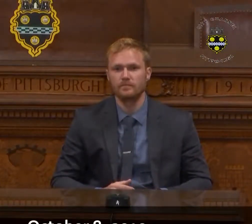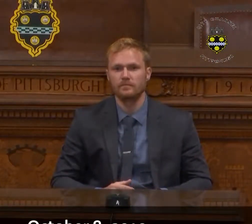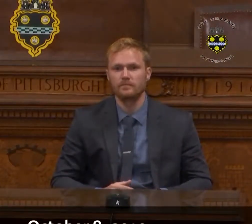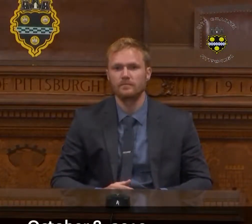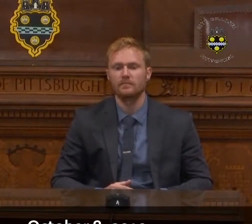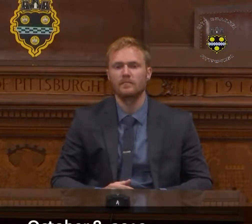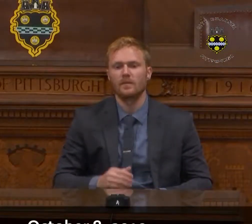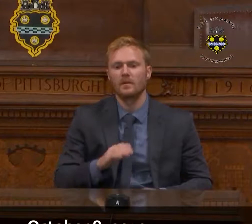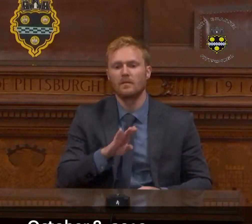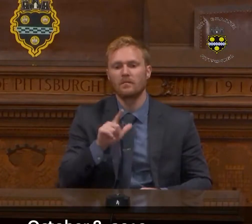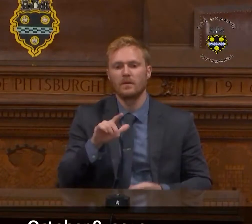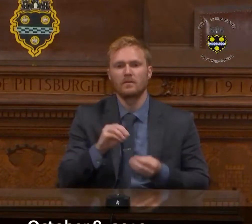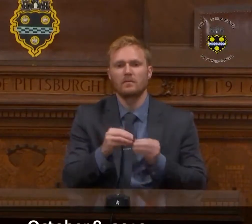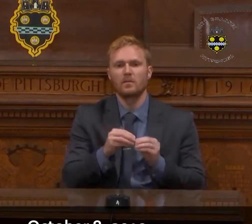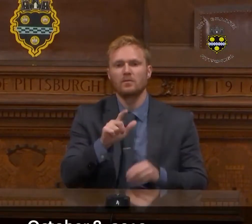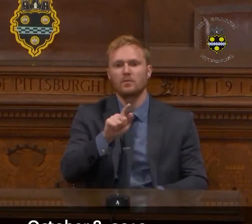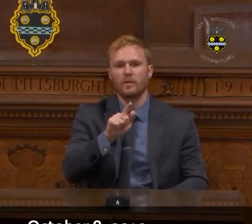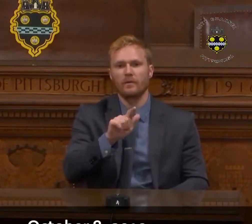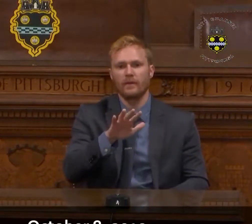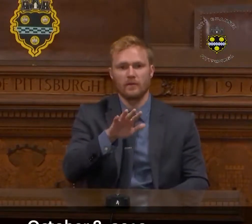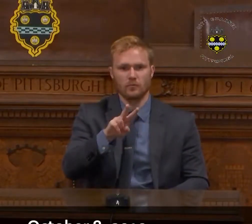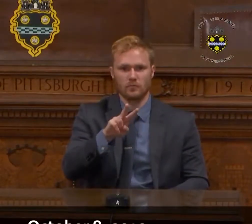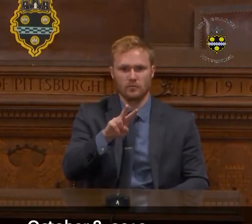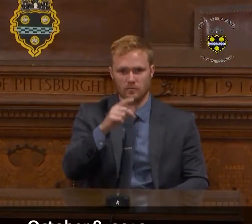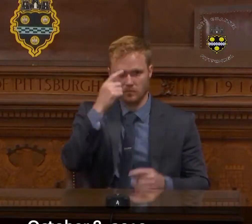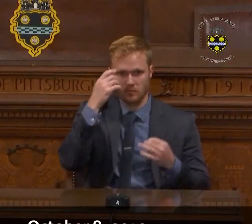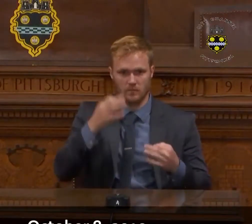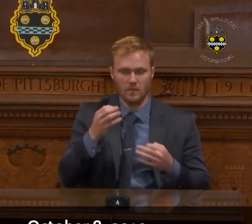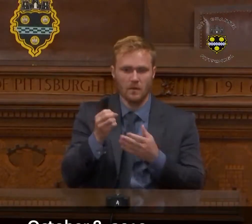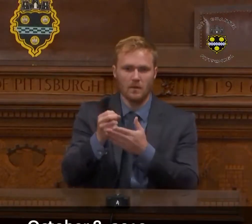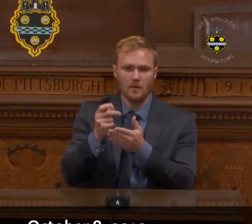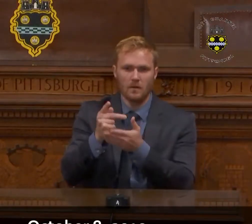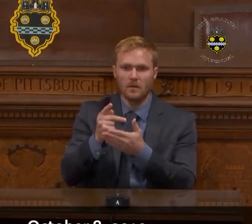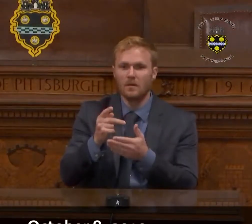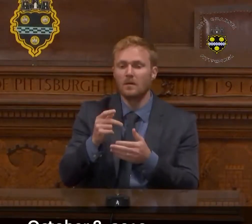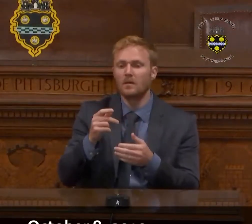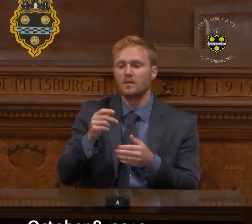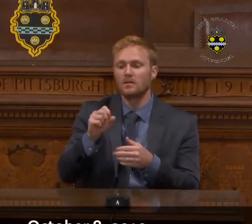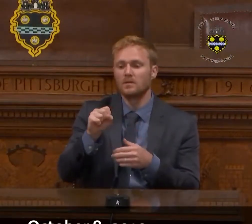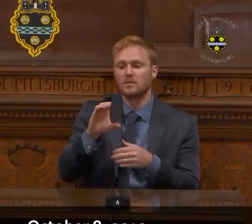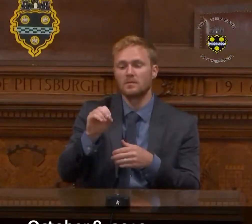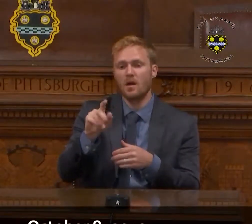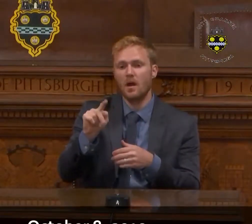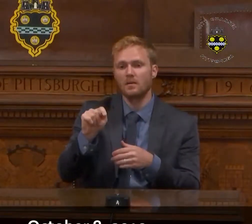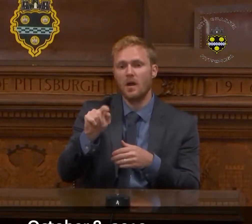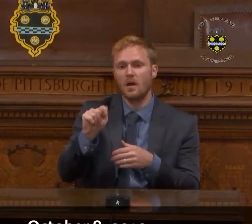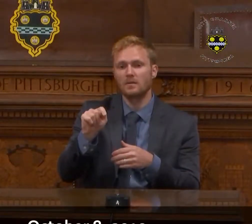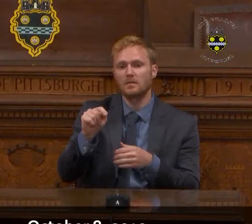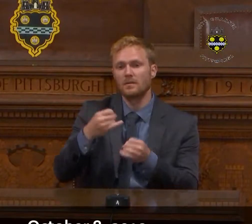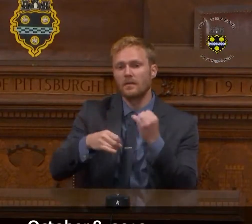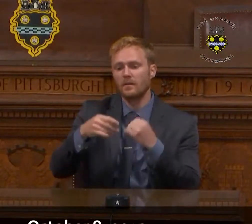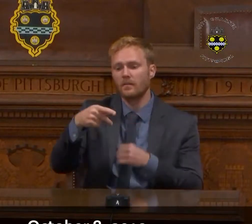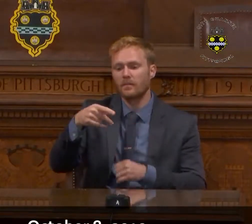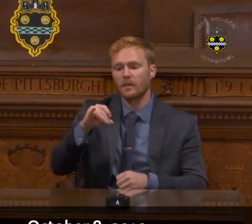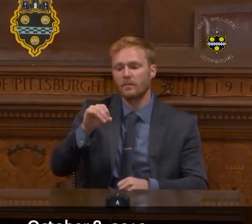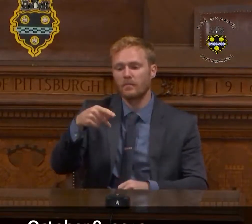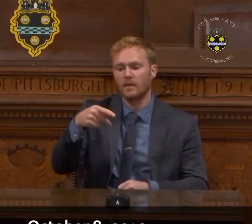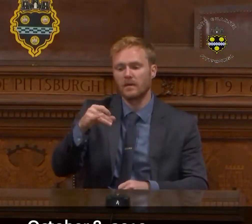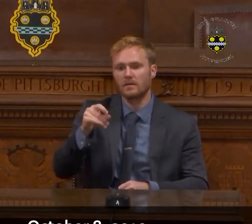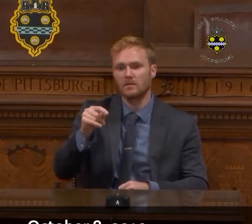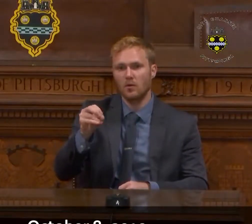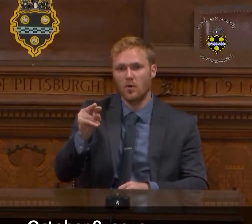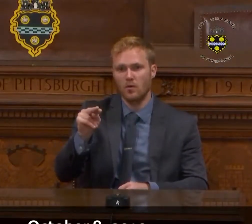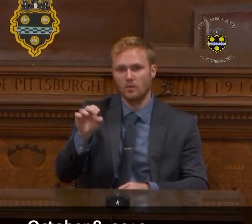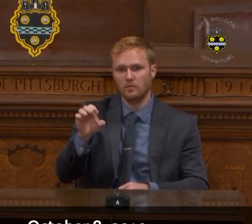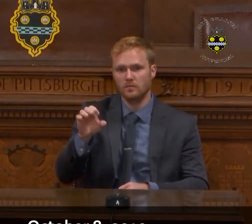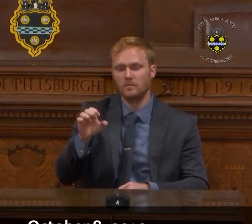Bill number 2152, resolution granting unto Scott P. Pipitone, their successors